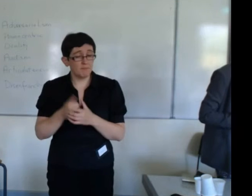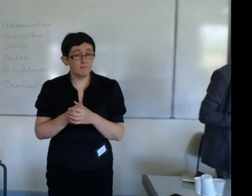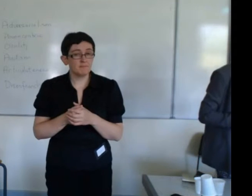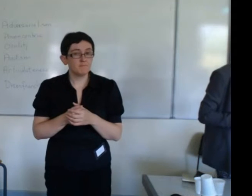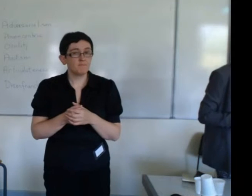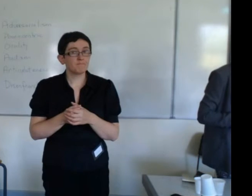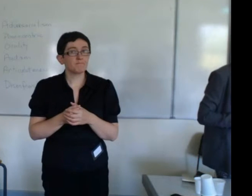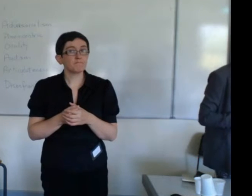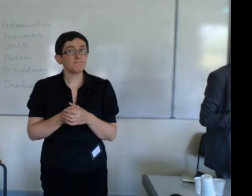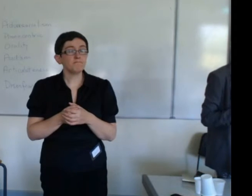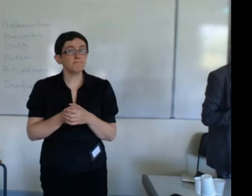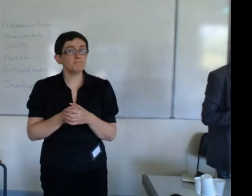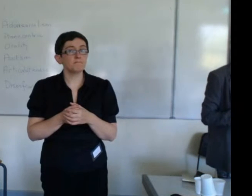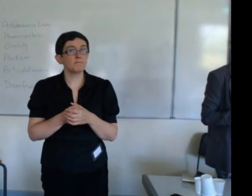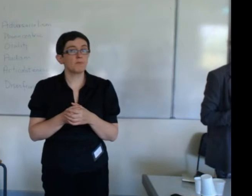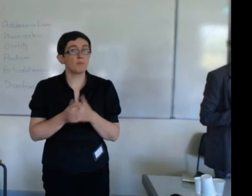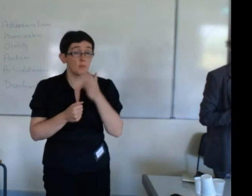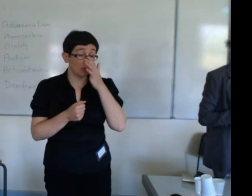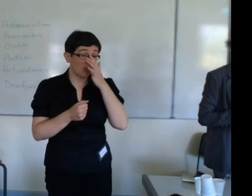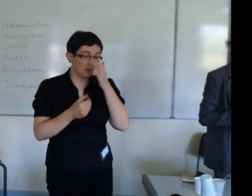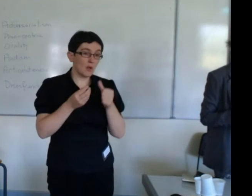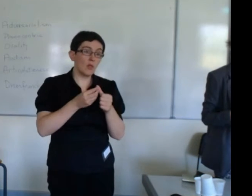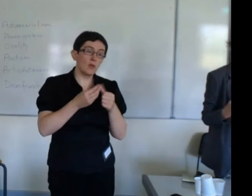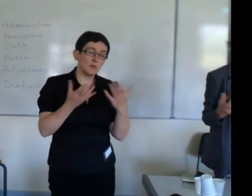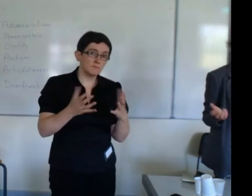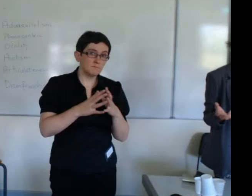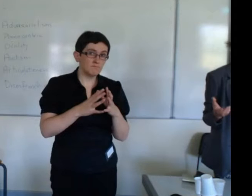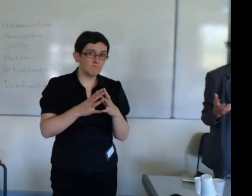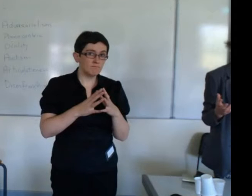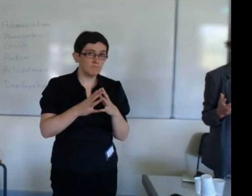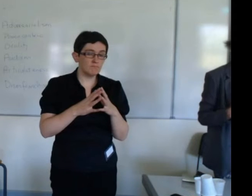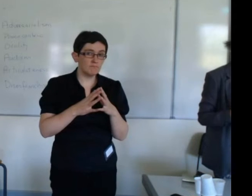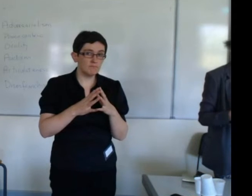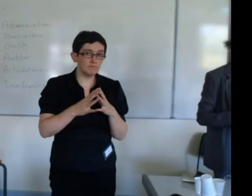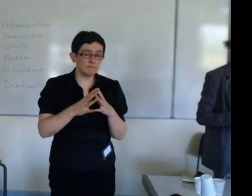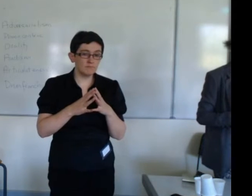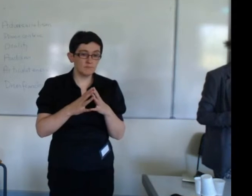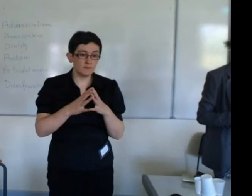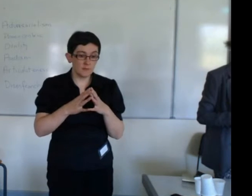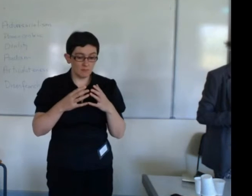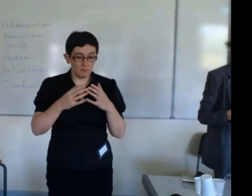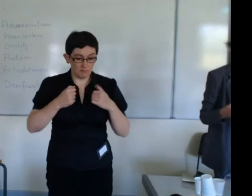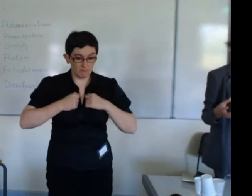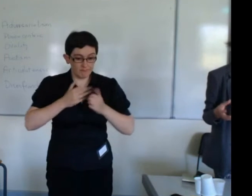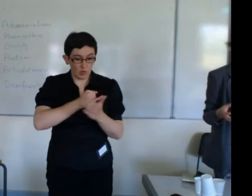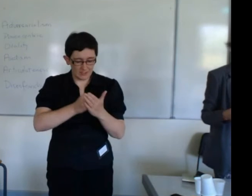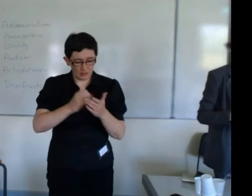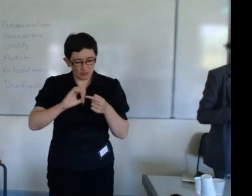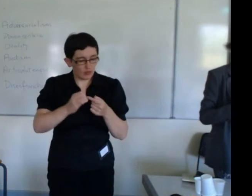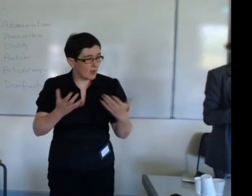But I suppose the other thing I think is that the more what we're trying to do as an organisation is to listen